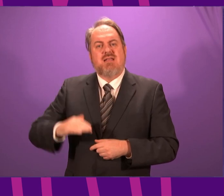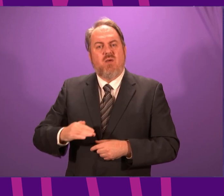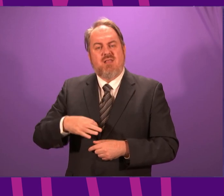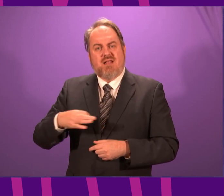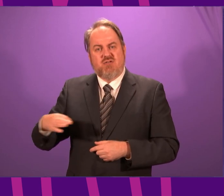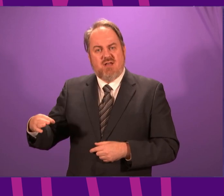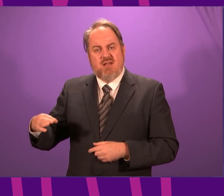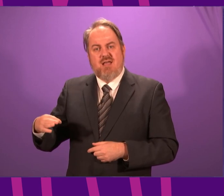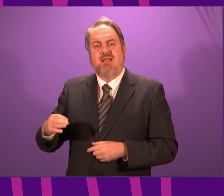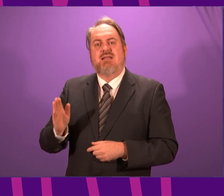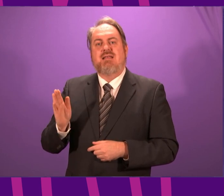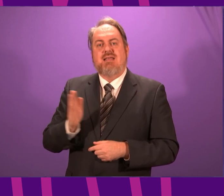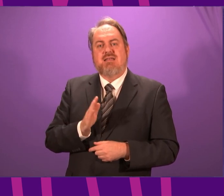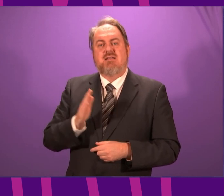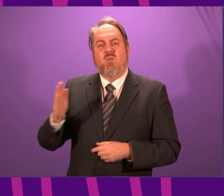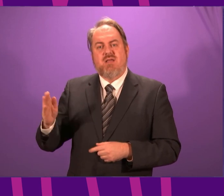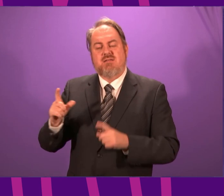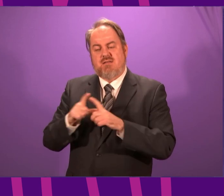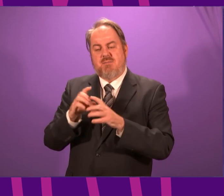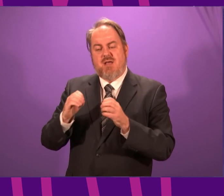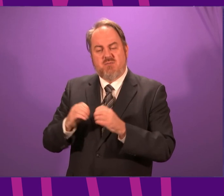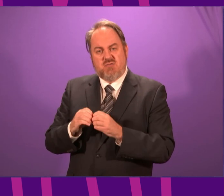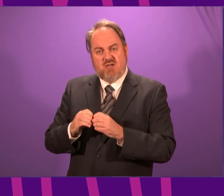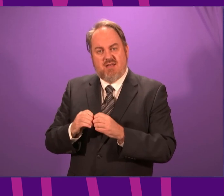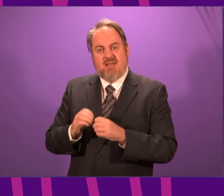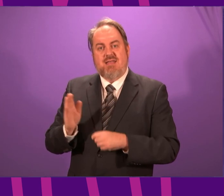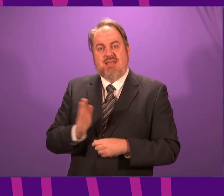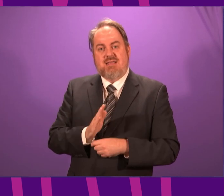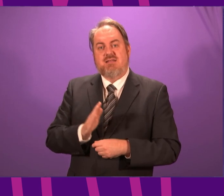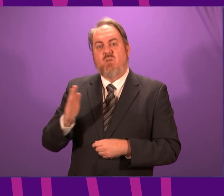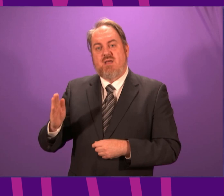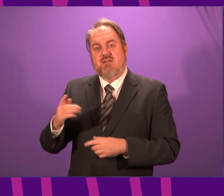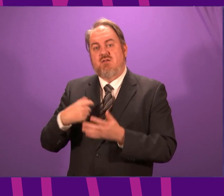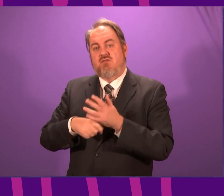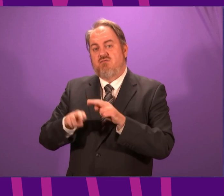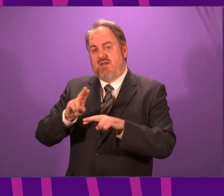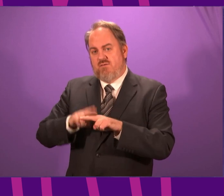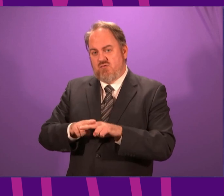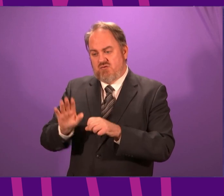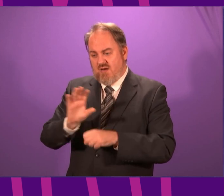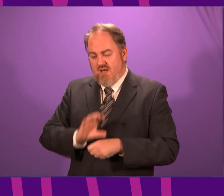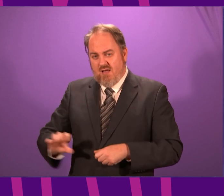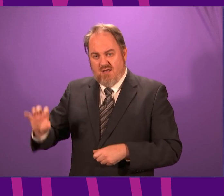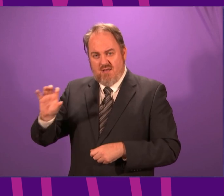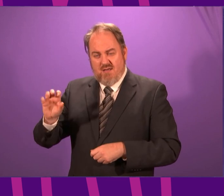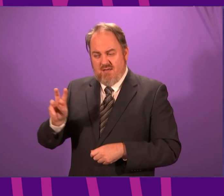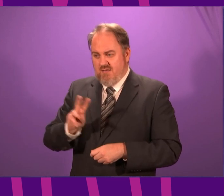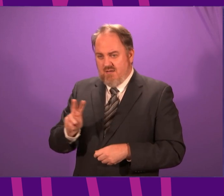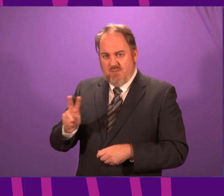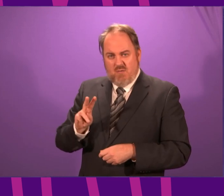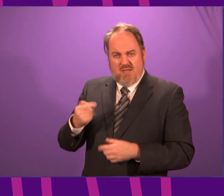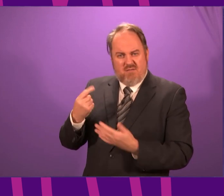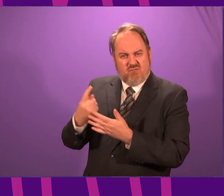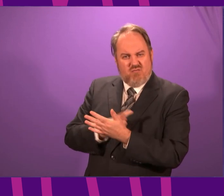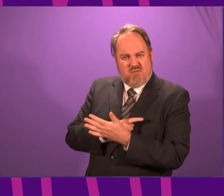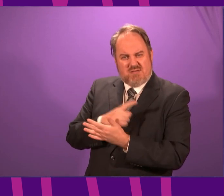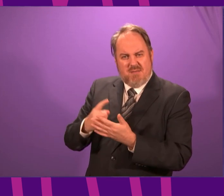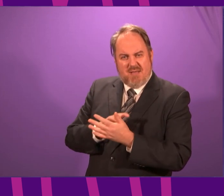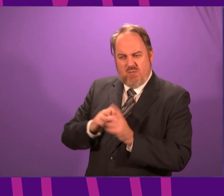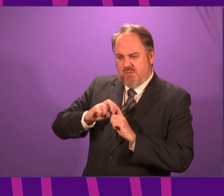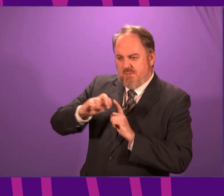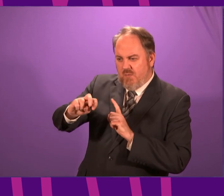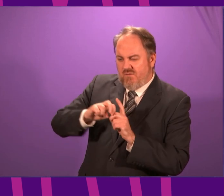East Dumbartonshire, Renfrewshire and East Renfrewshire council areas, they've all been subject to restrictions on household movements for more